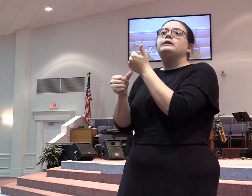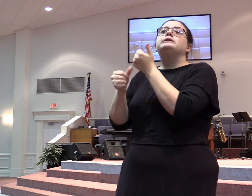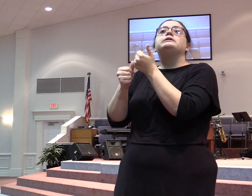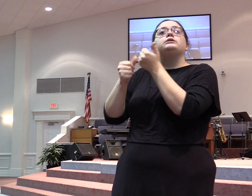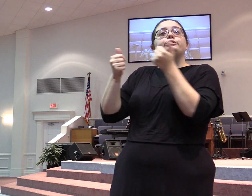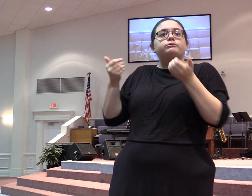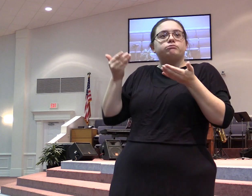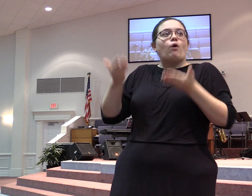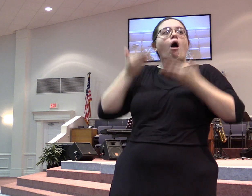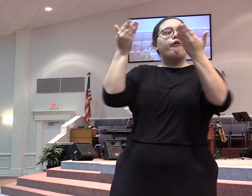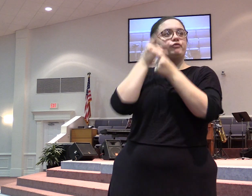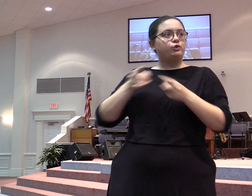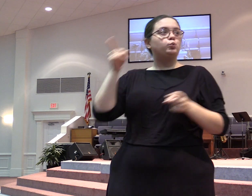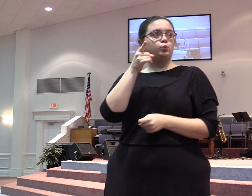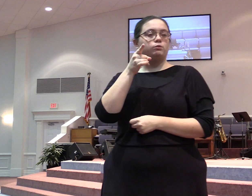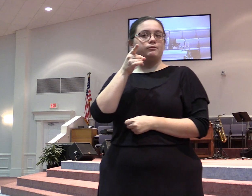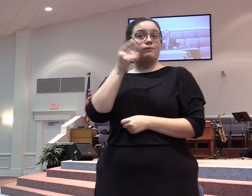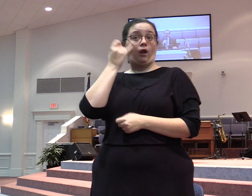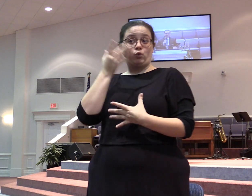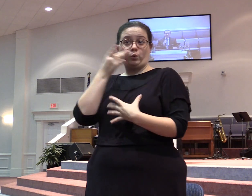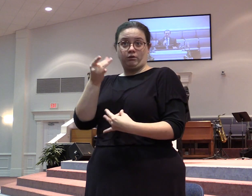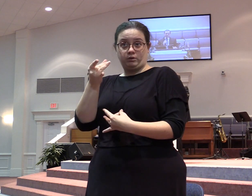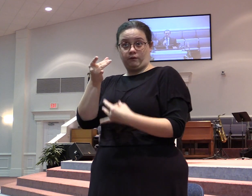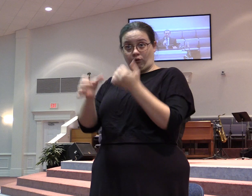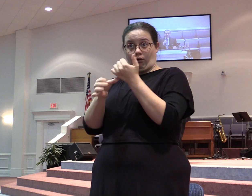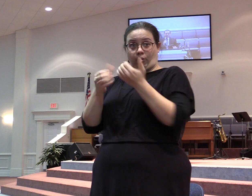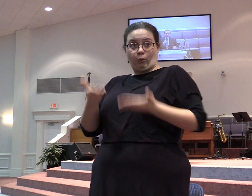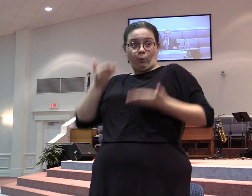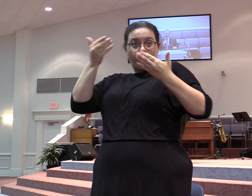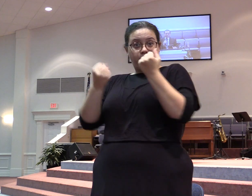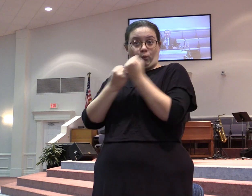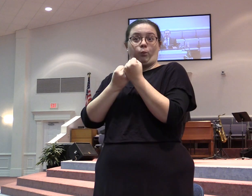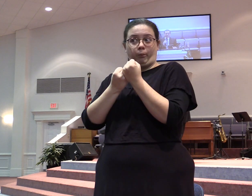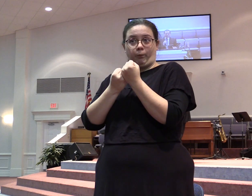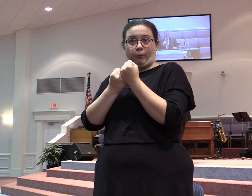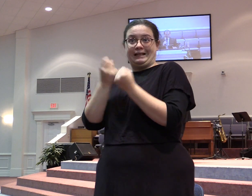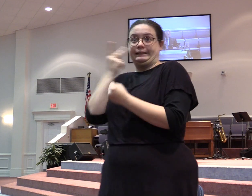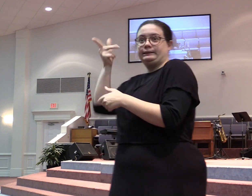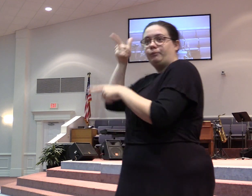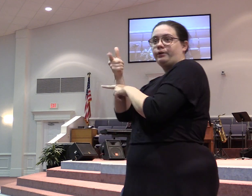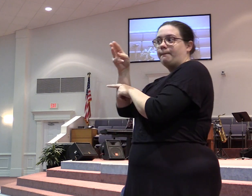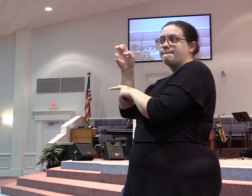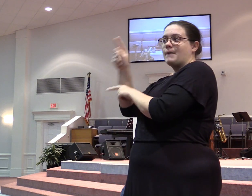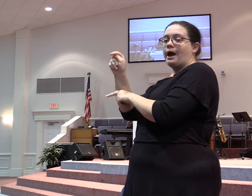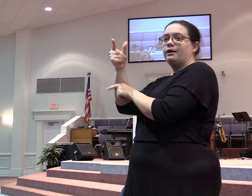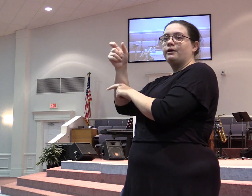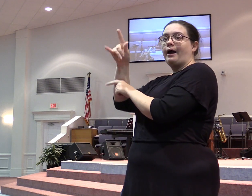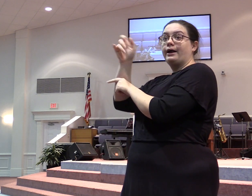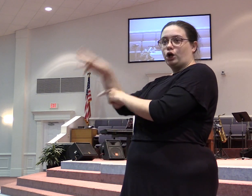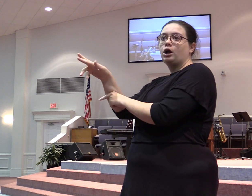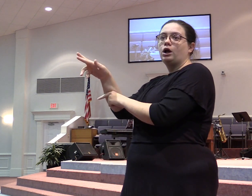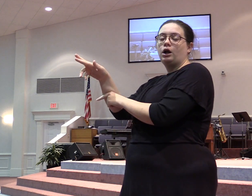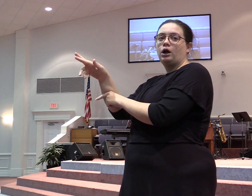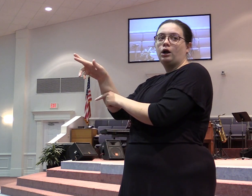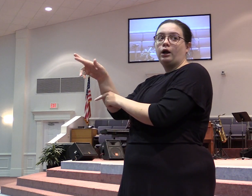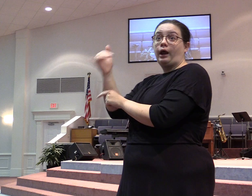for you. And so if you're interested in getting some assistance, please see Brother Geiger. Also, there, if